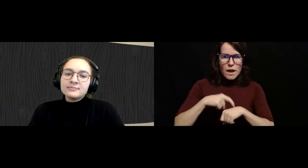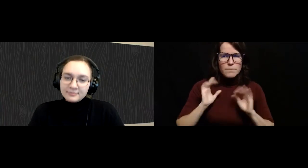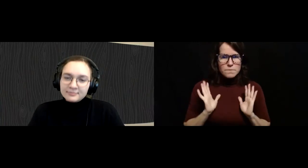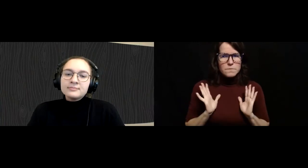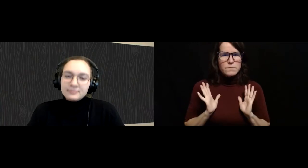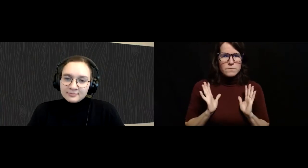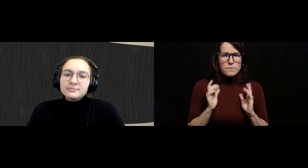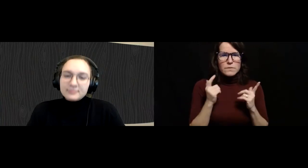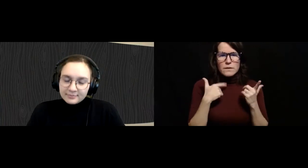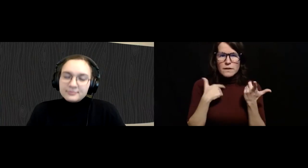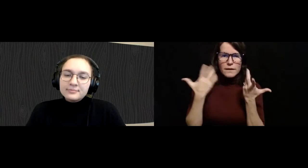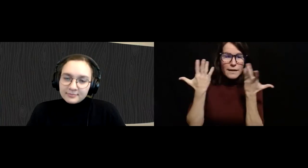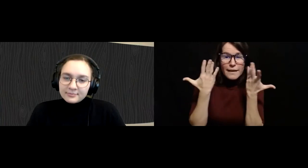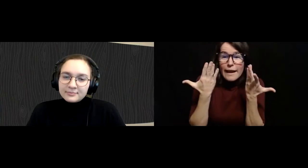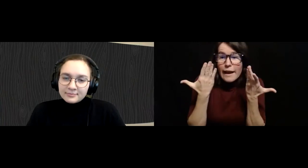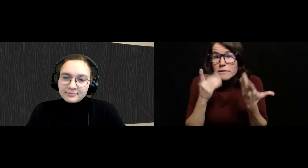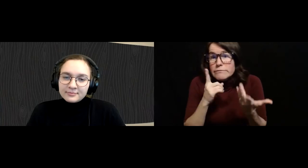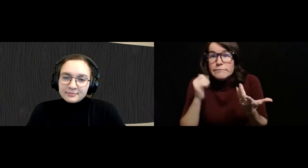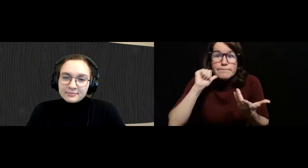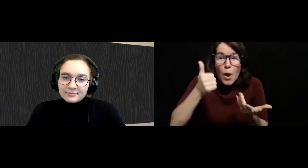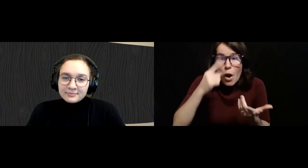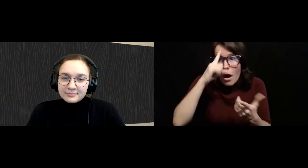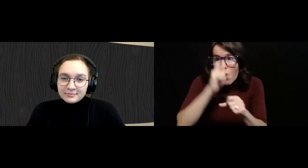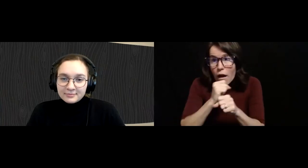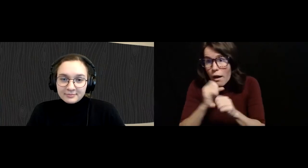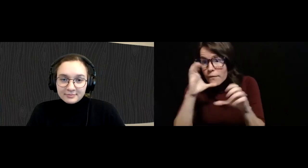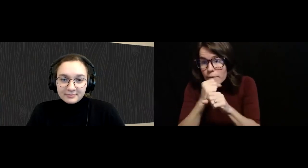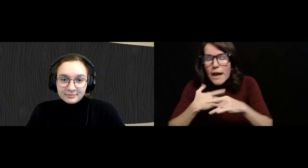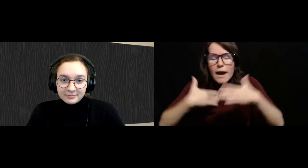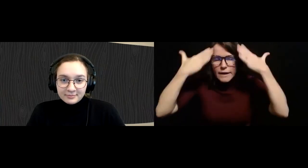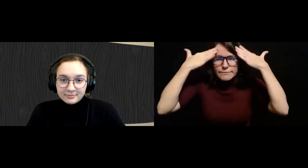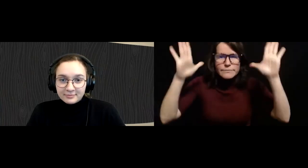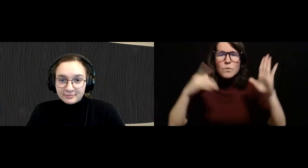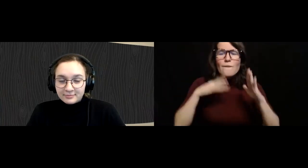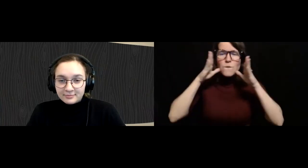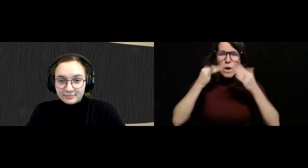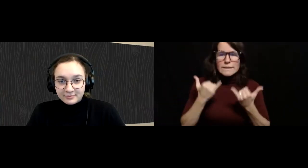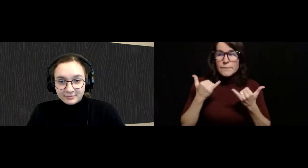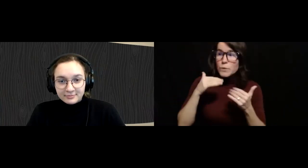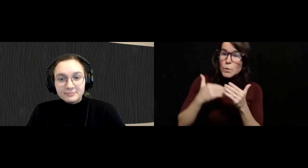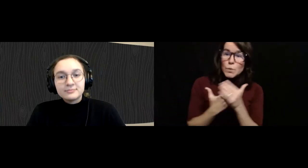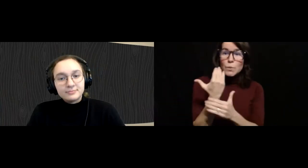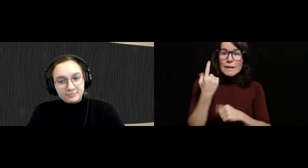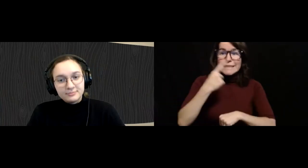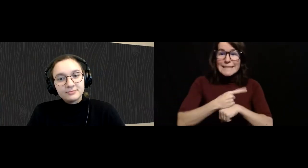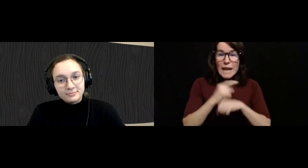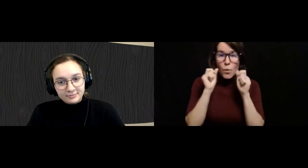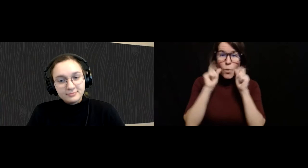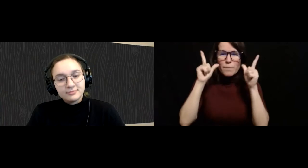You know, I take one day at a time. When tomorrow isn't promised, we don't know what's going to happen. So I focus on today.